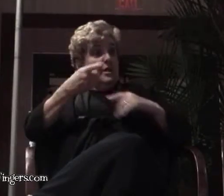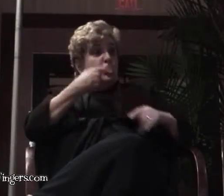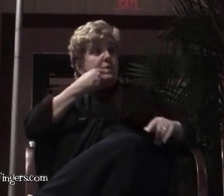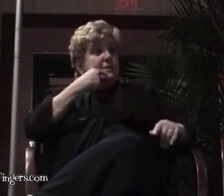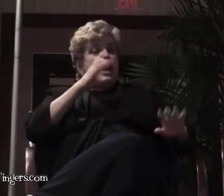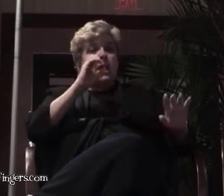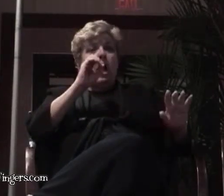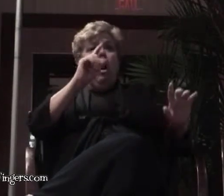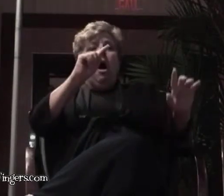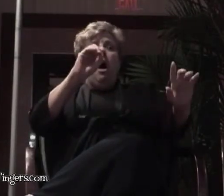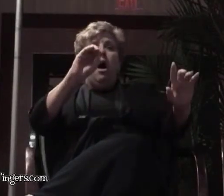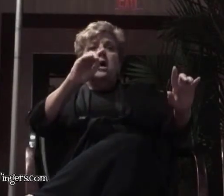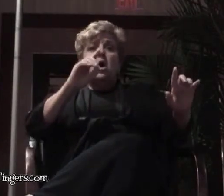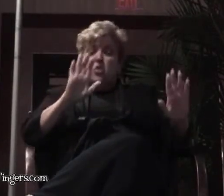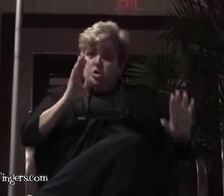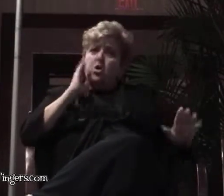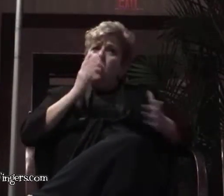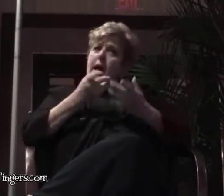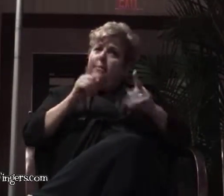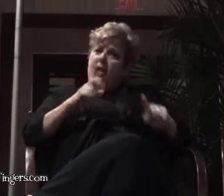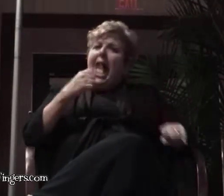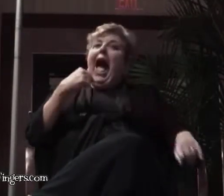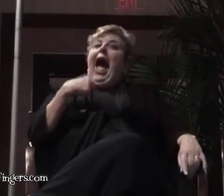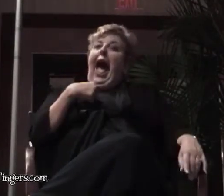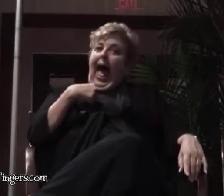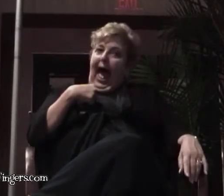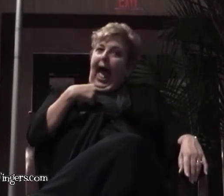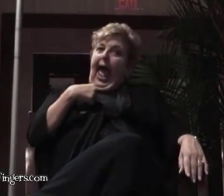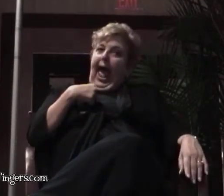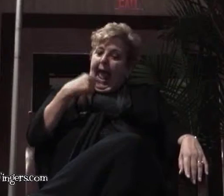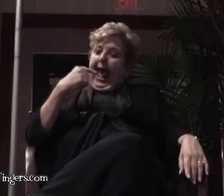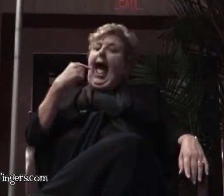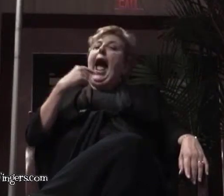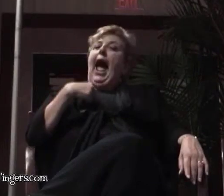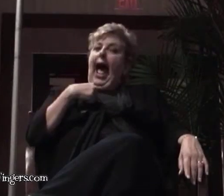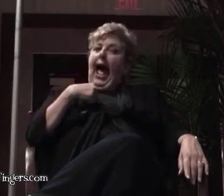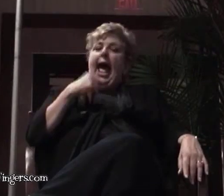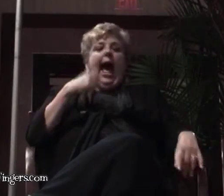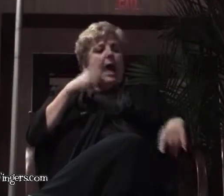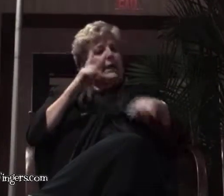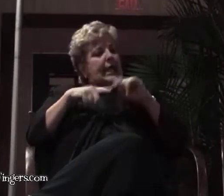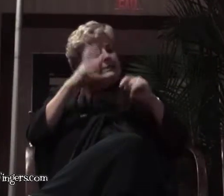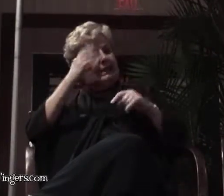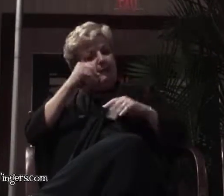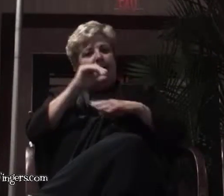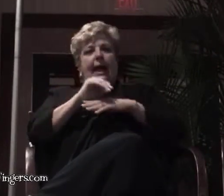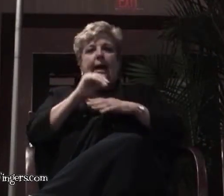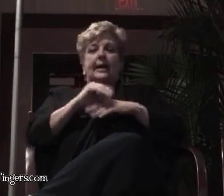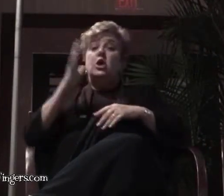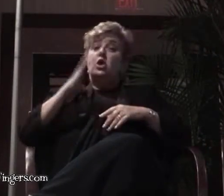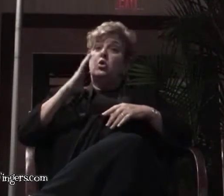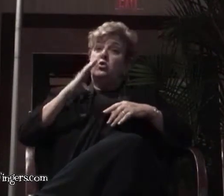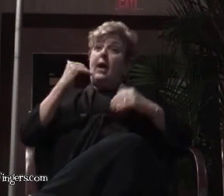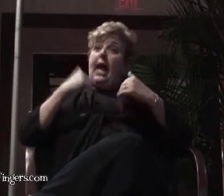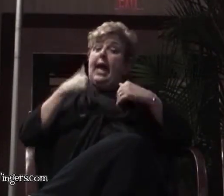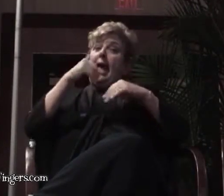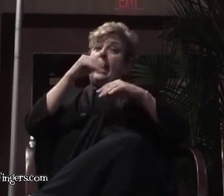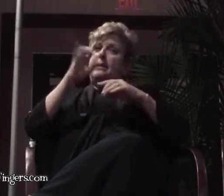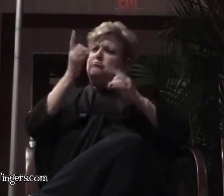I drank like this, and this is what happened. Otto, I can't sleep at night. Otto, I used to have nightmares. And Otto, I've